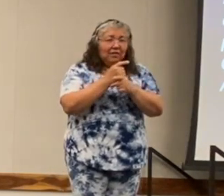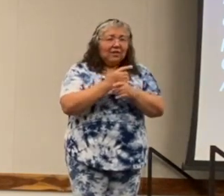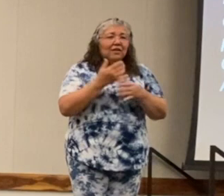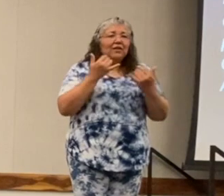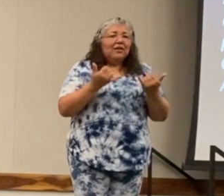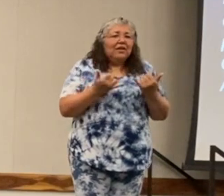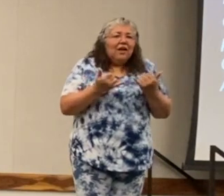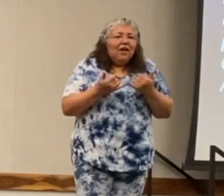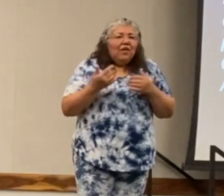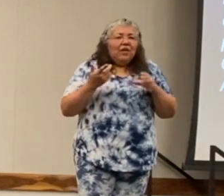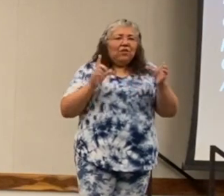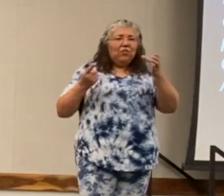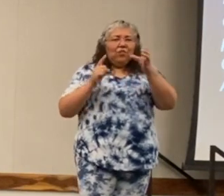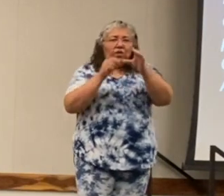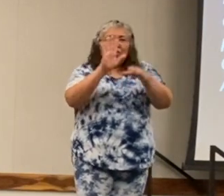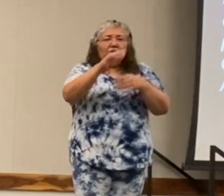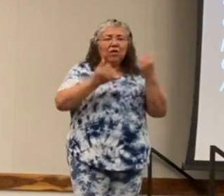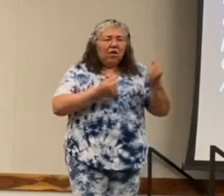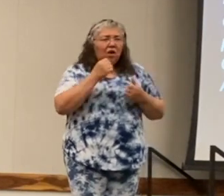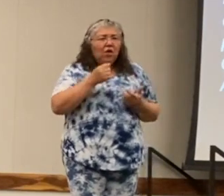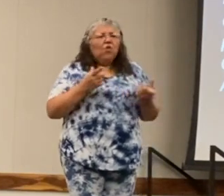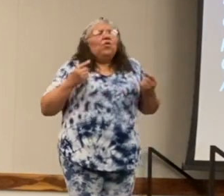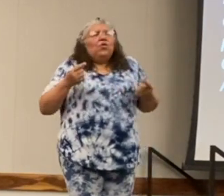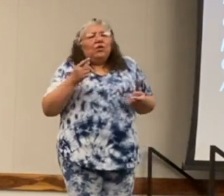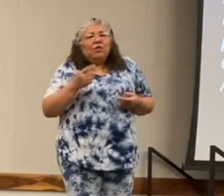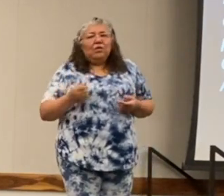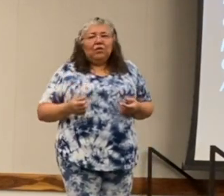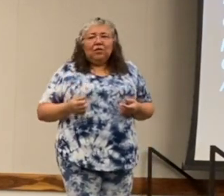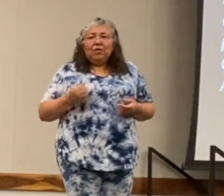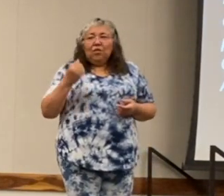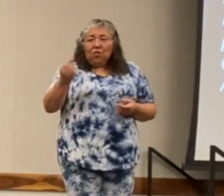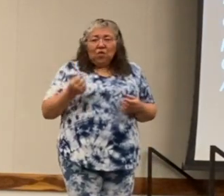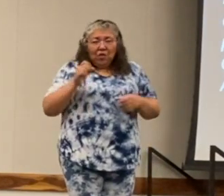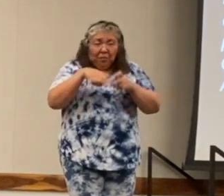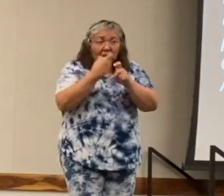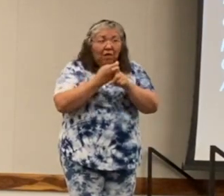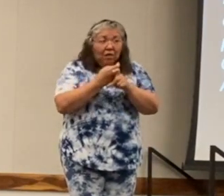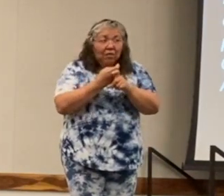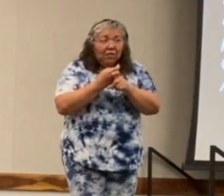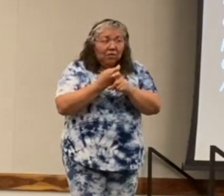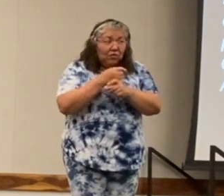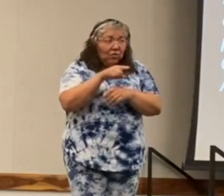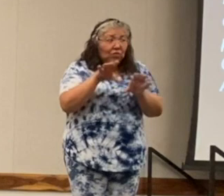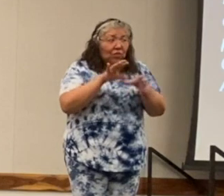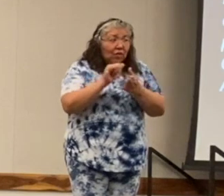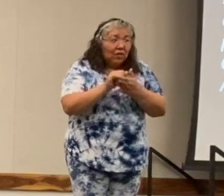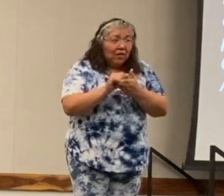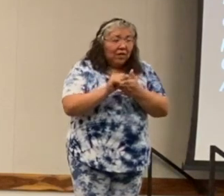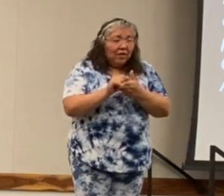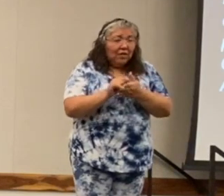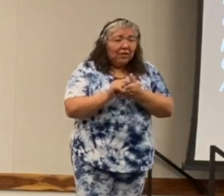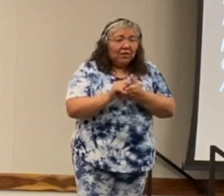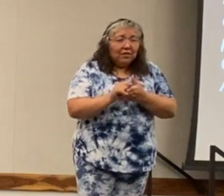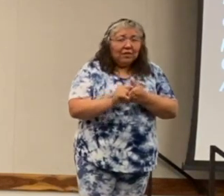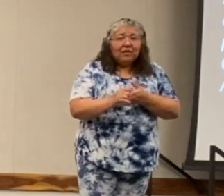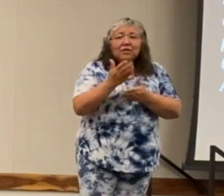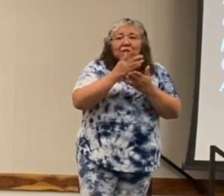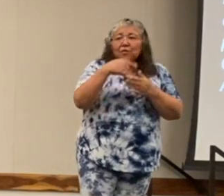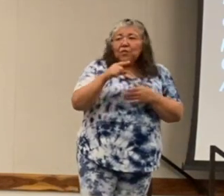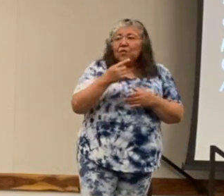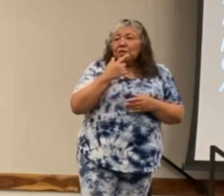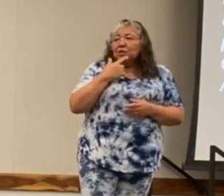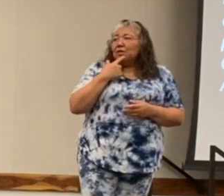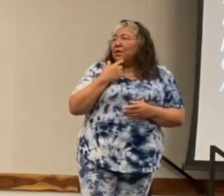someone was to come running up on your car, what would you do? Roll them up, lock them down, right? Wouldn't you do that? Some of you are just